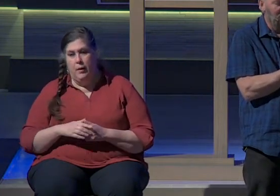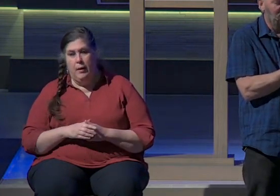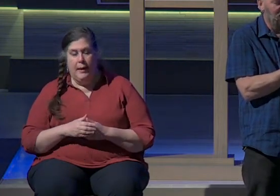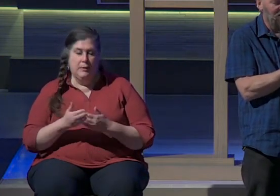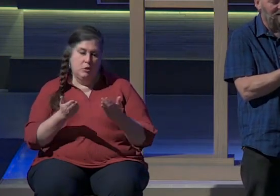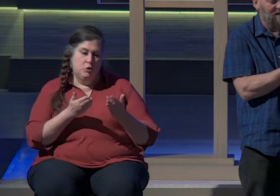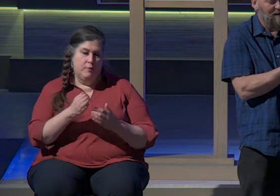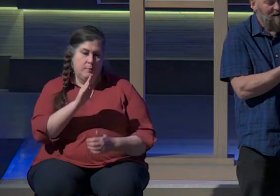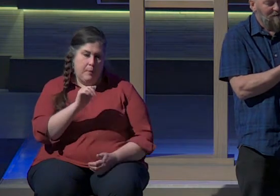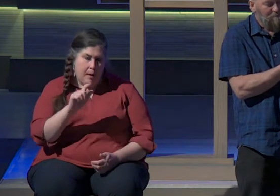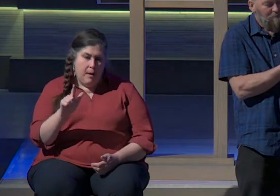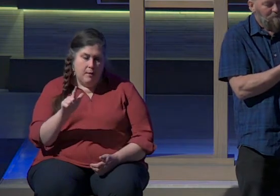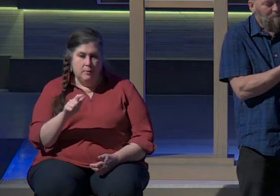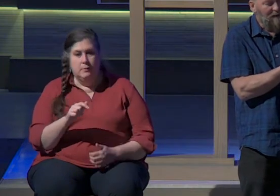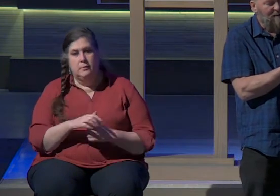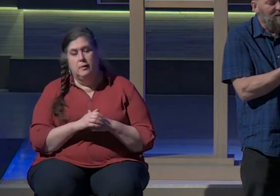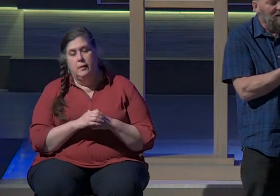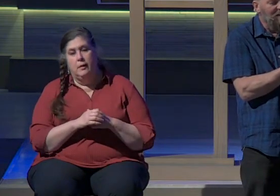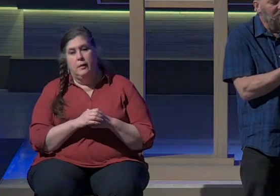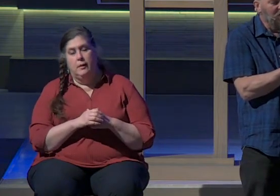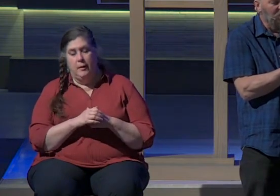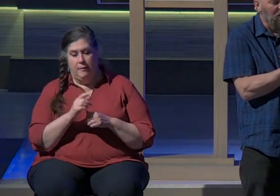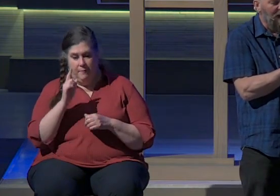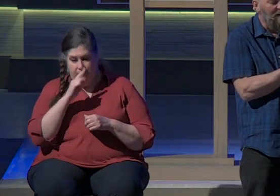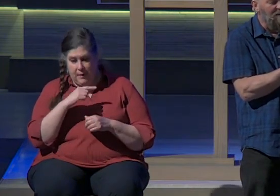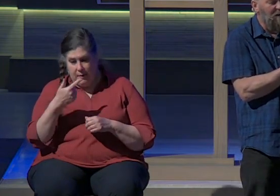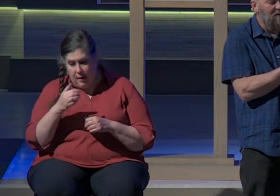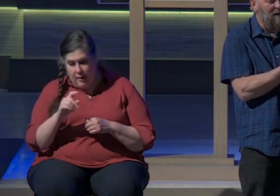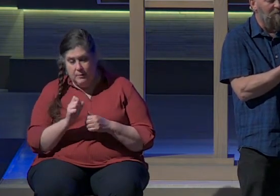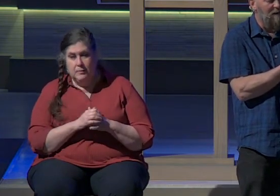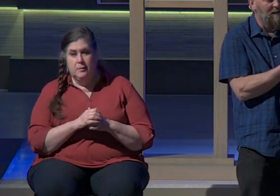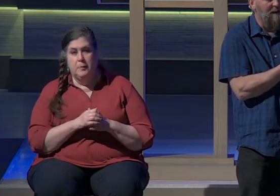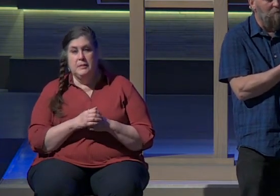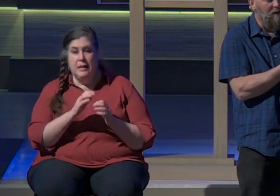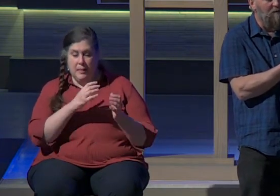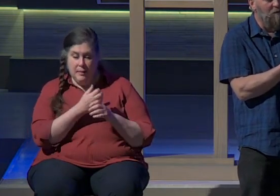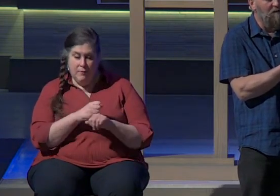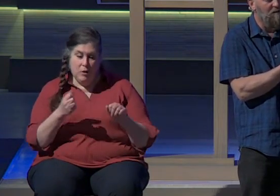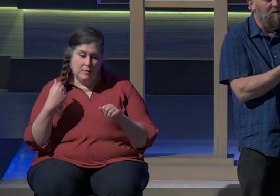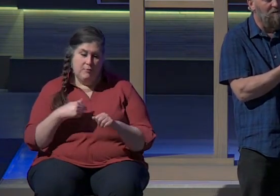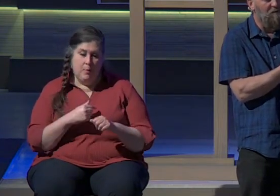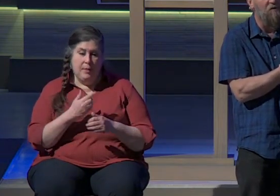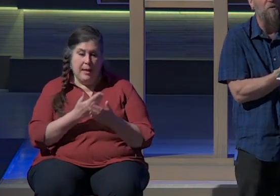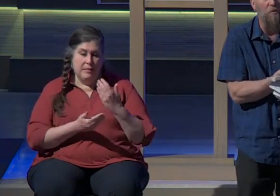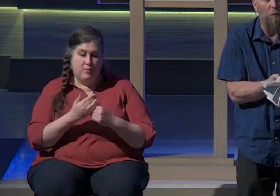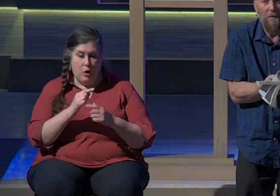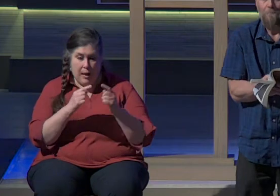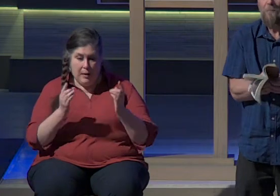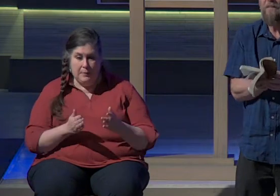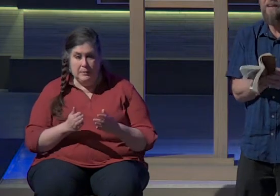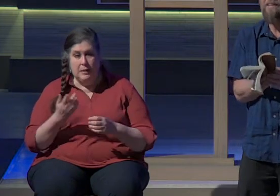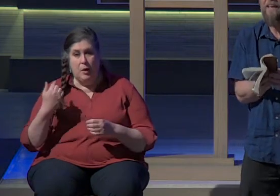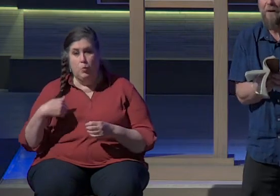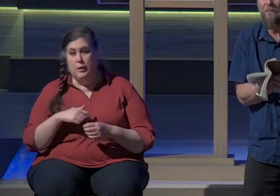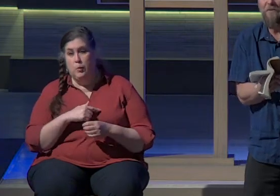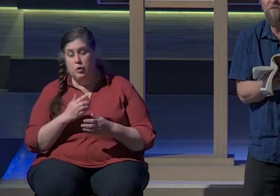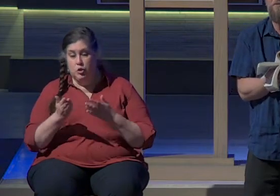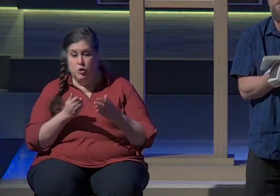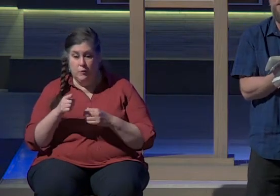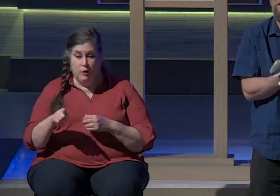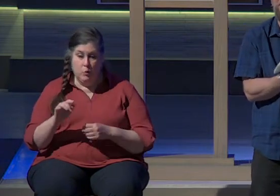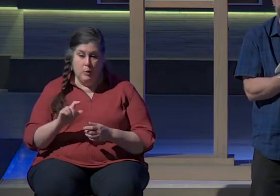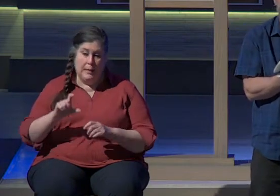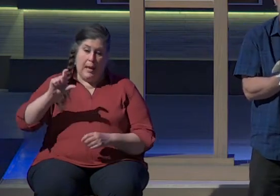and the Asherah. But now deliver us from the hands of our enemies, and we will serve you, that capital